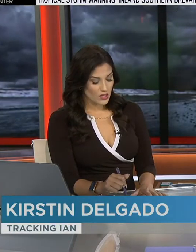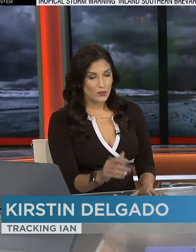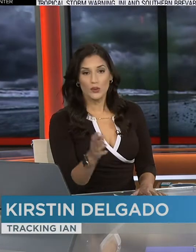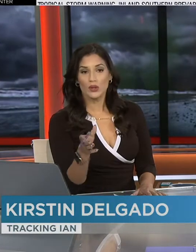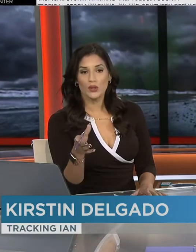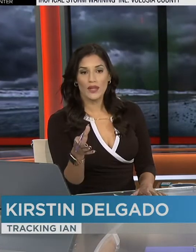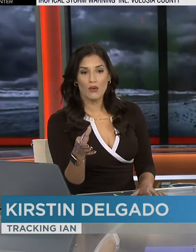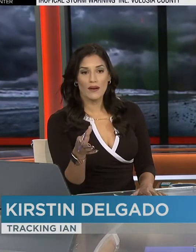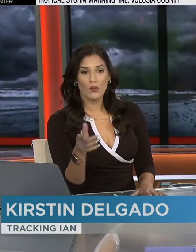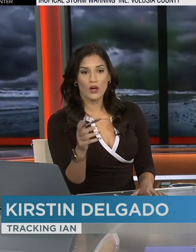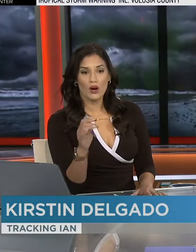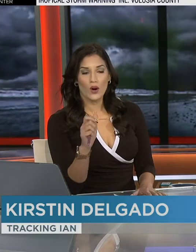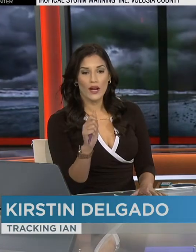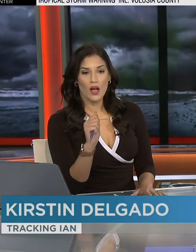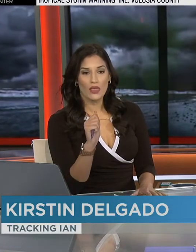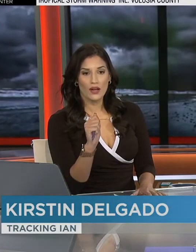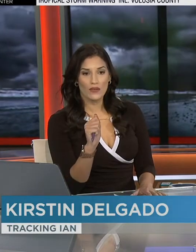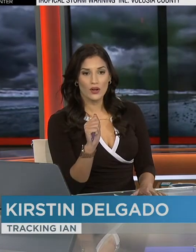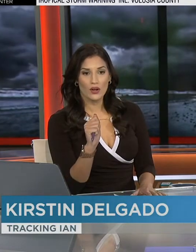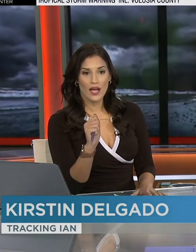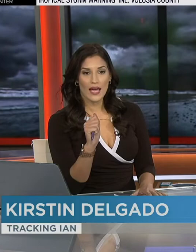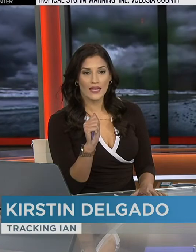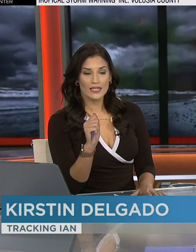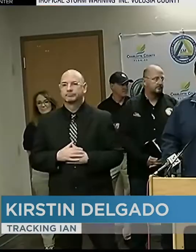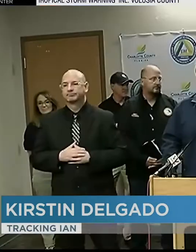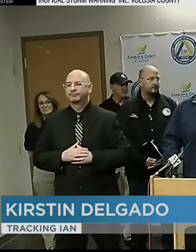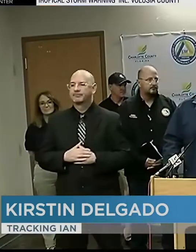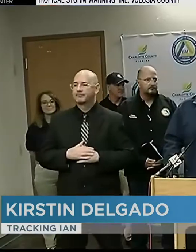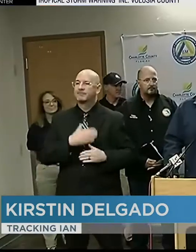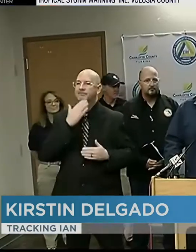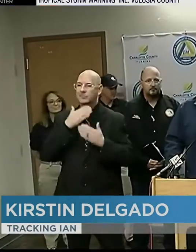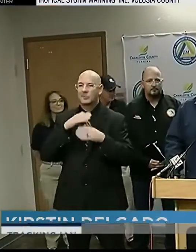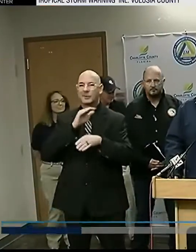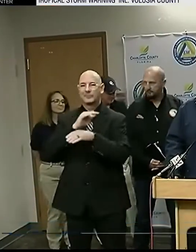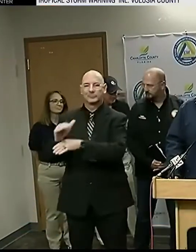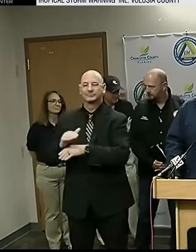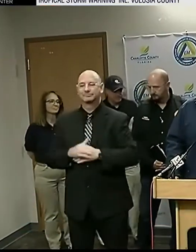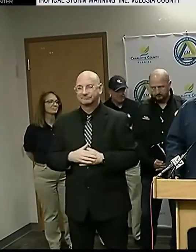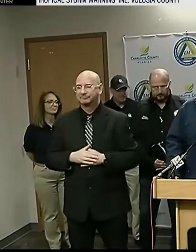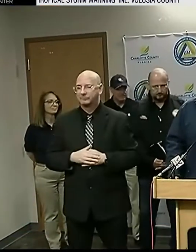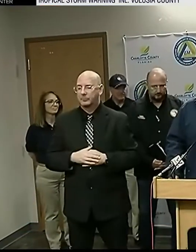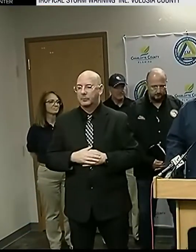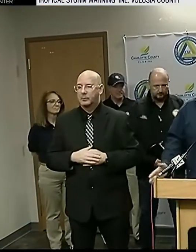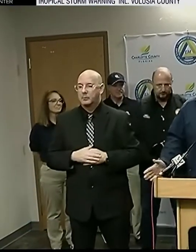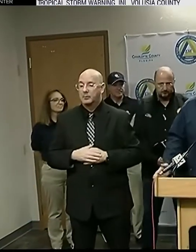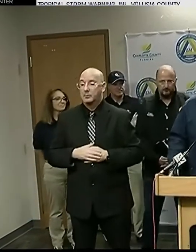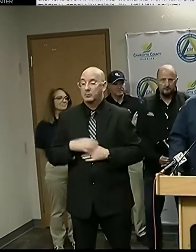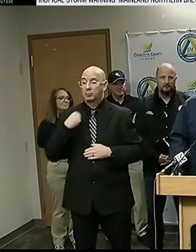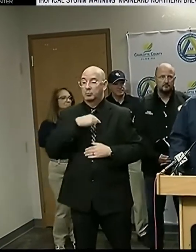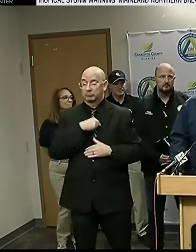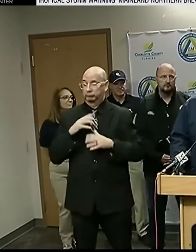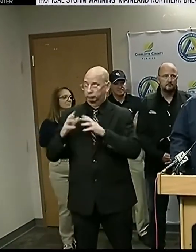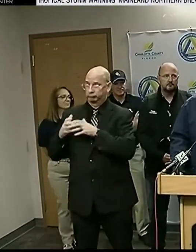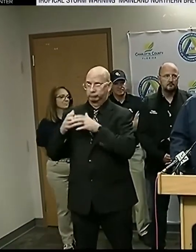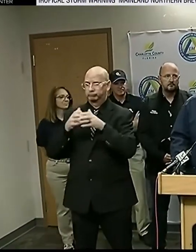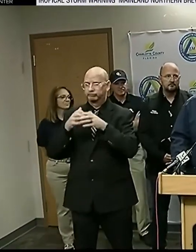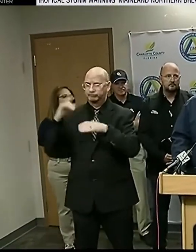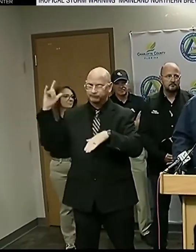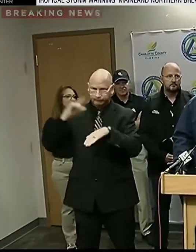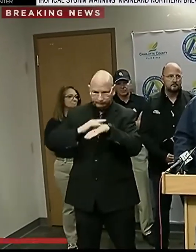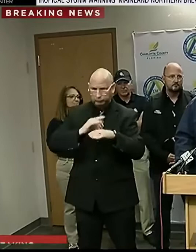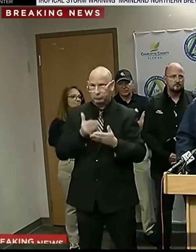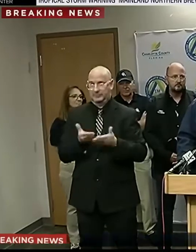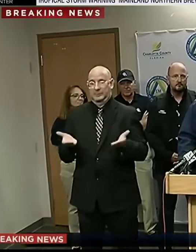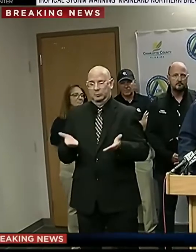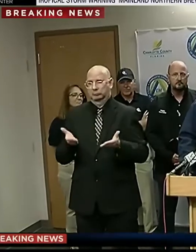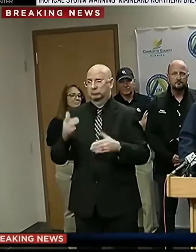to keep you alert that right now we are waiting on the governor, and he is live right now in Charlotte County. Let's take a look and listen what he has to